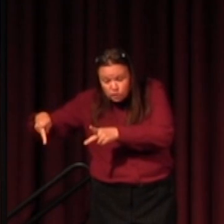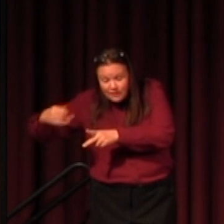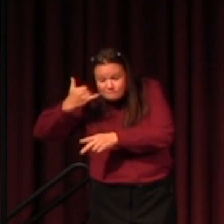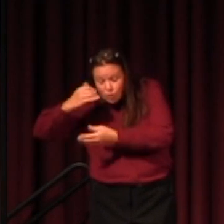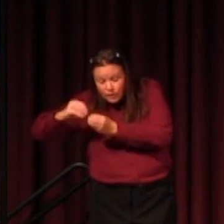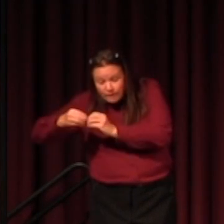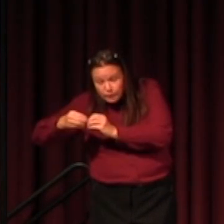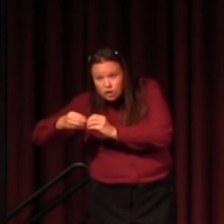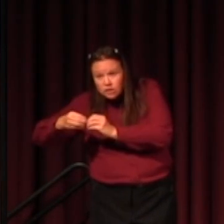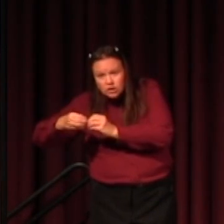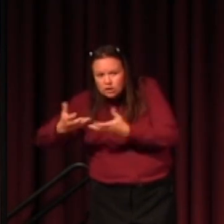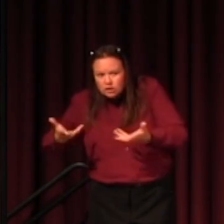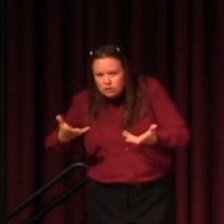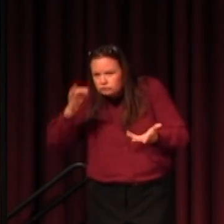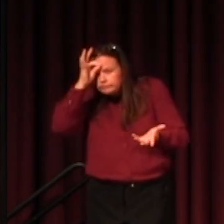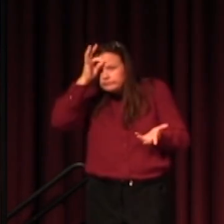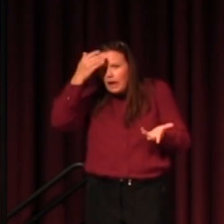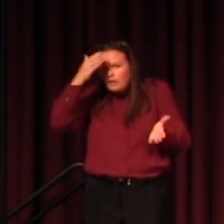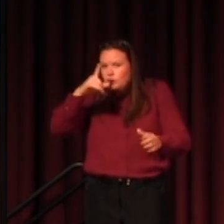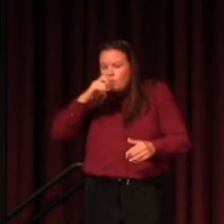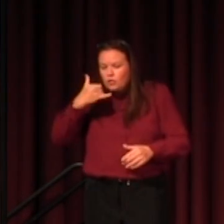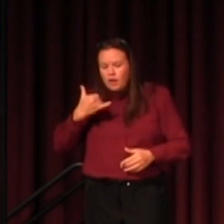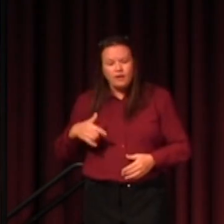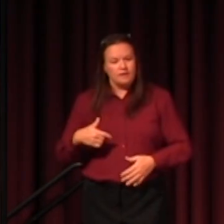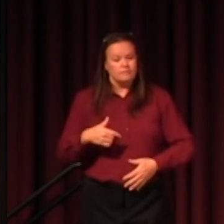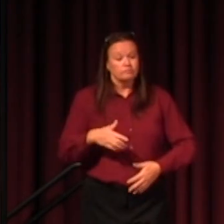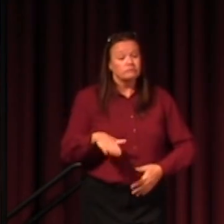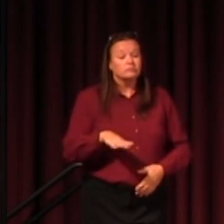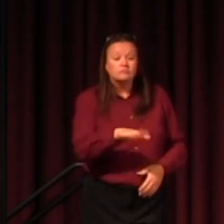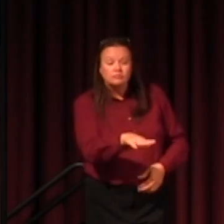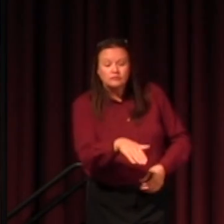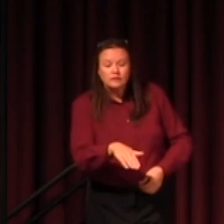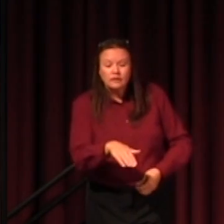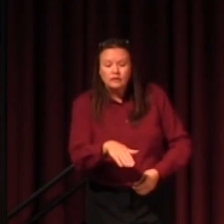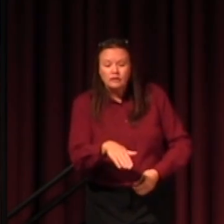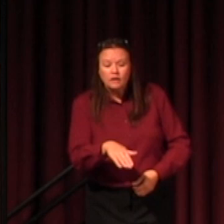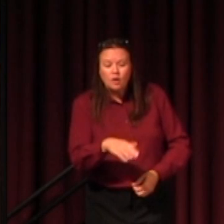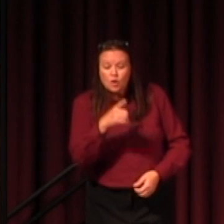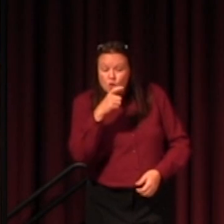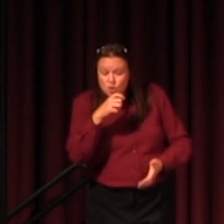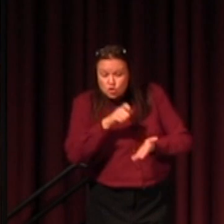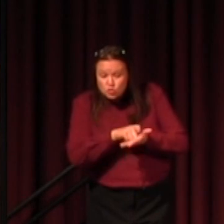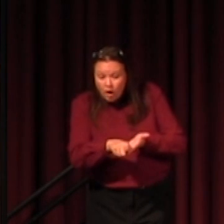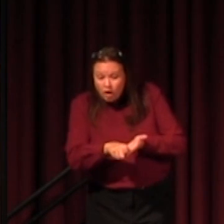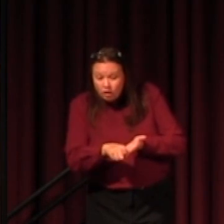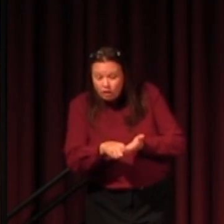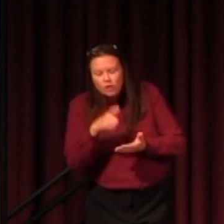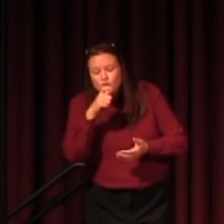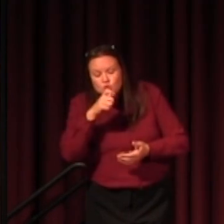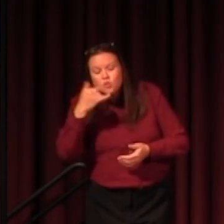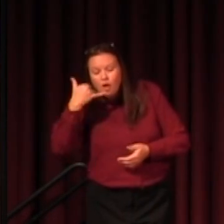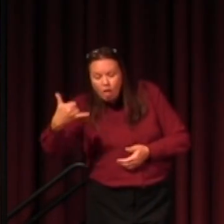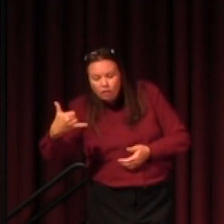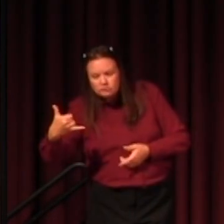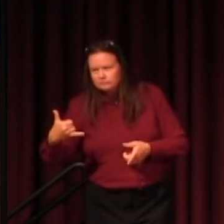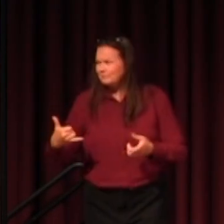Right? So we had to we had rules. Who called? Somebody. Did you write down the message? No.